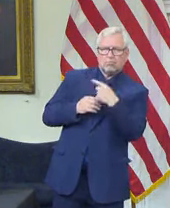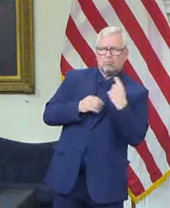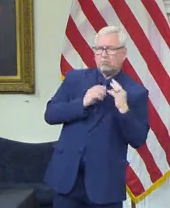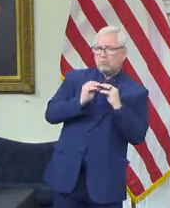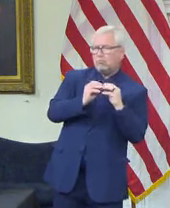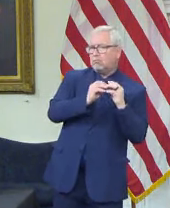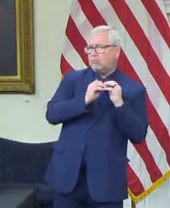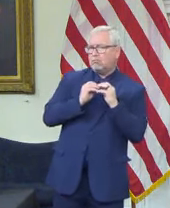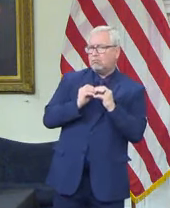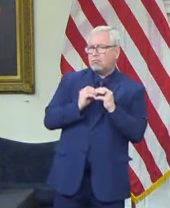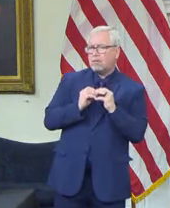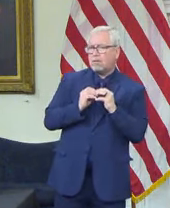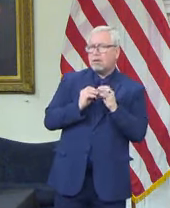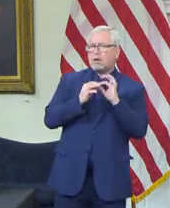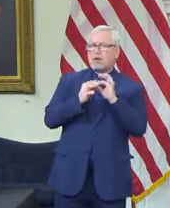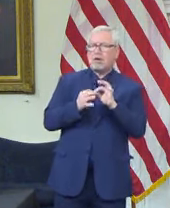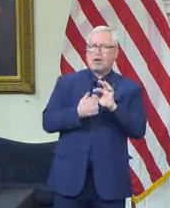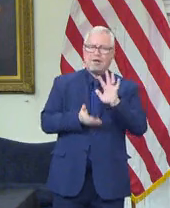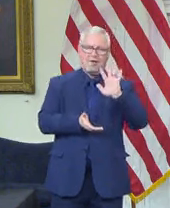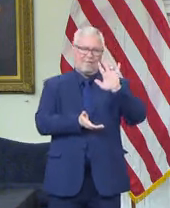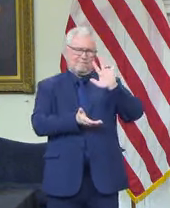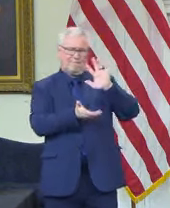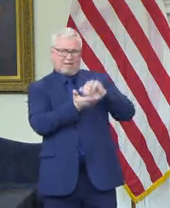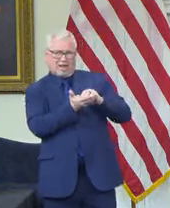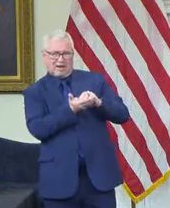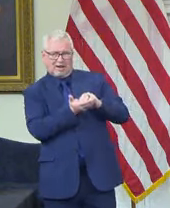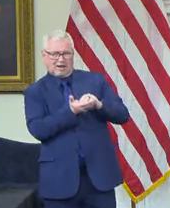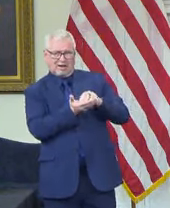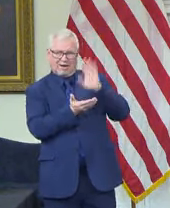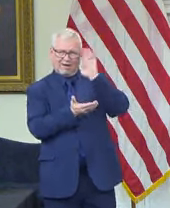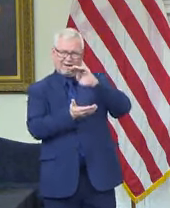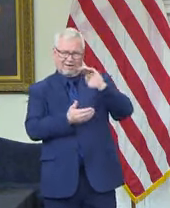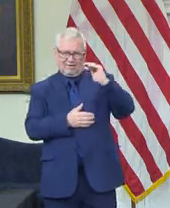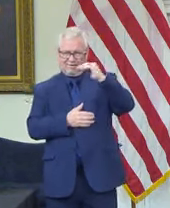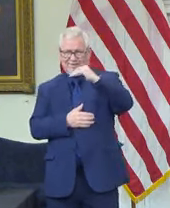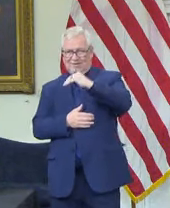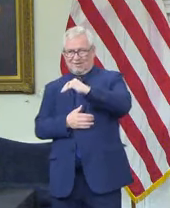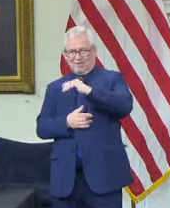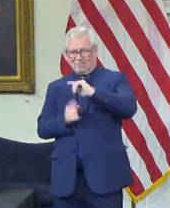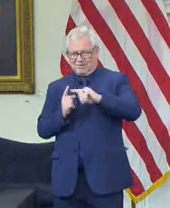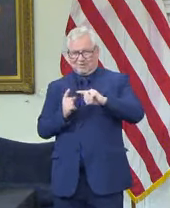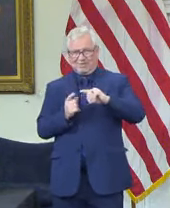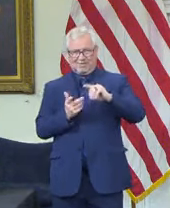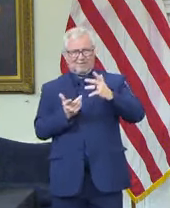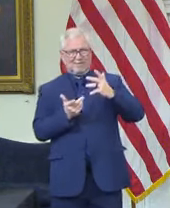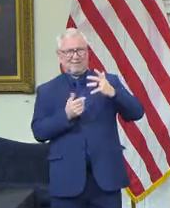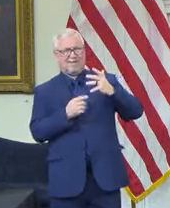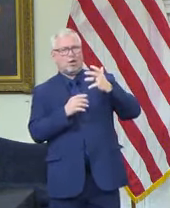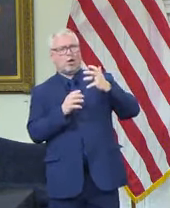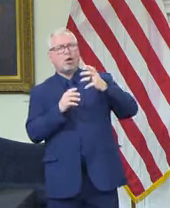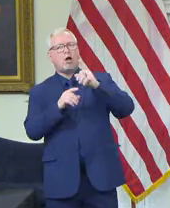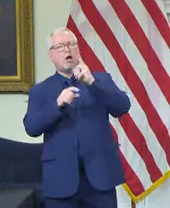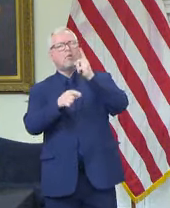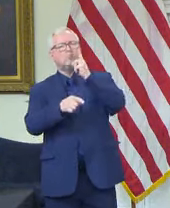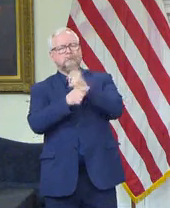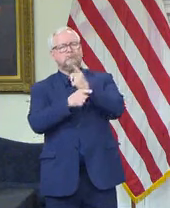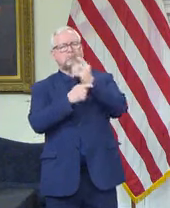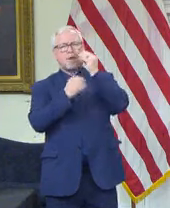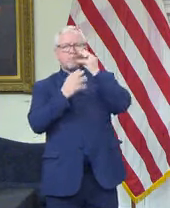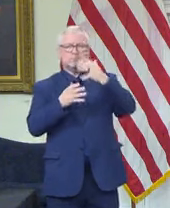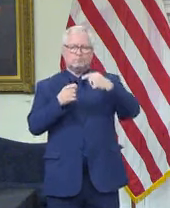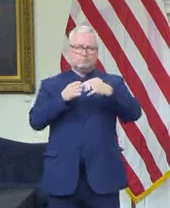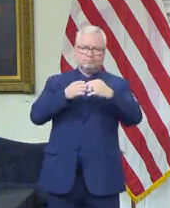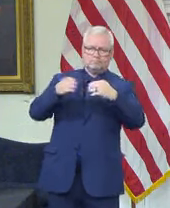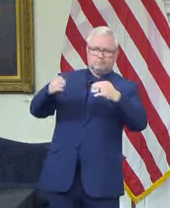to where they were before. Are officials still projecting that the next couple of weeks will be as challenging